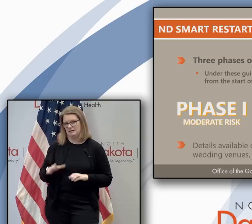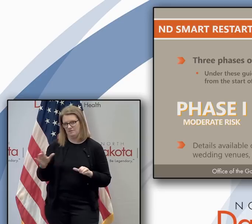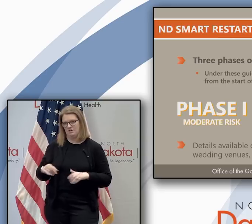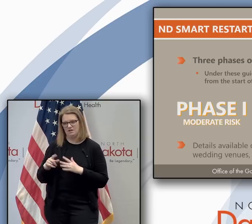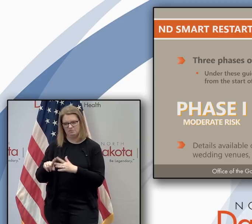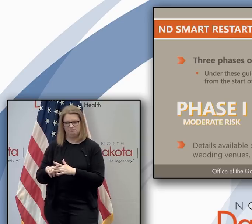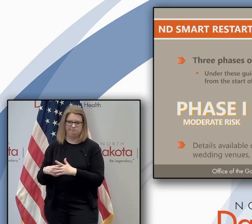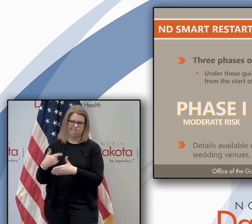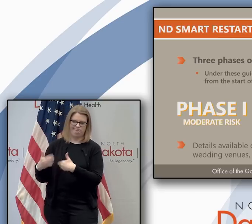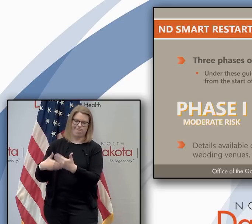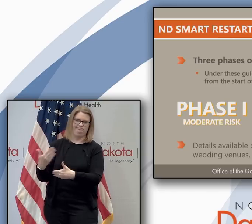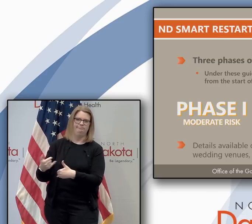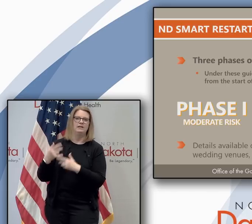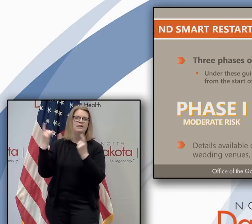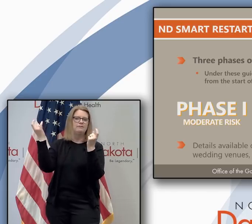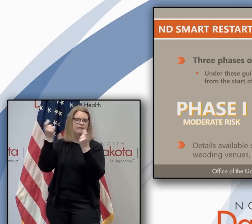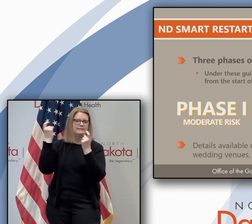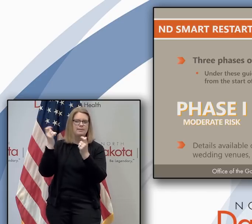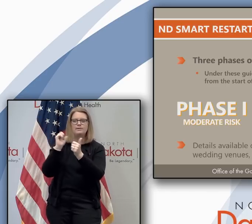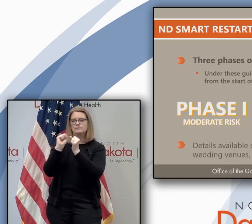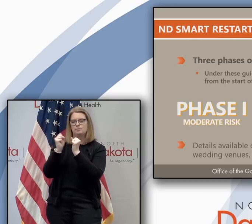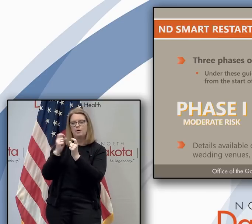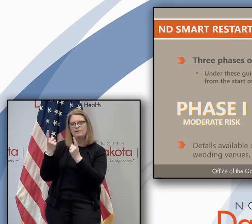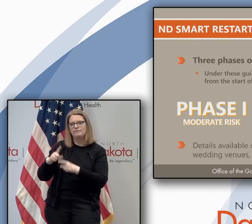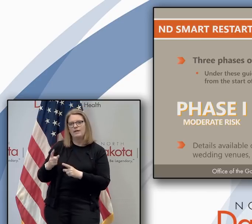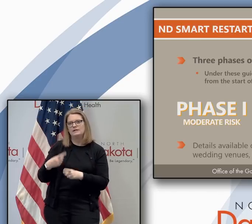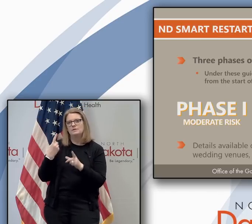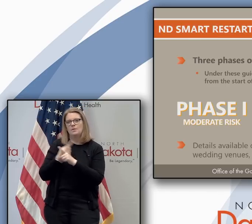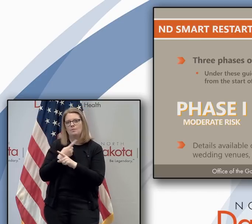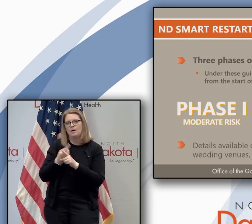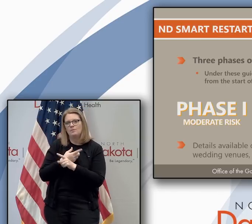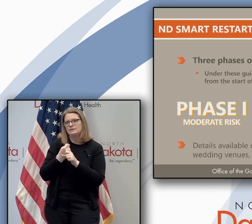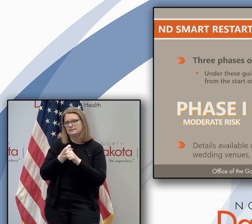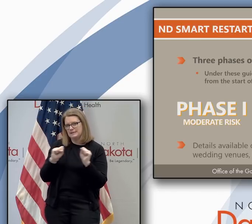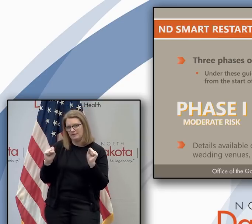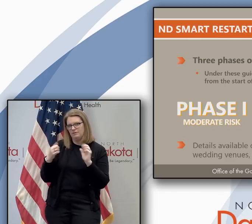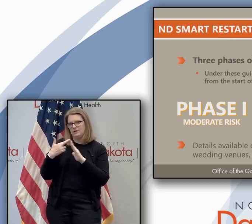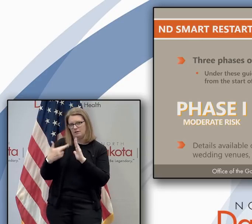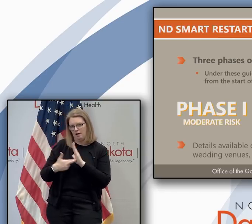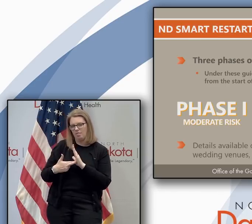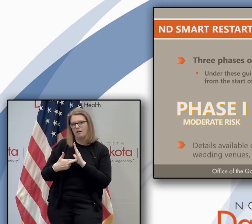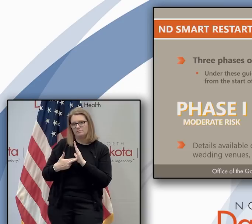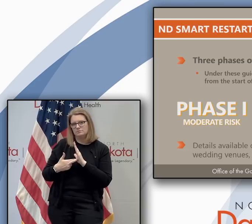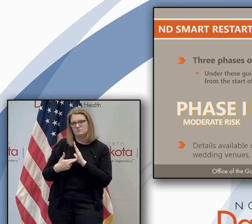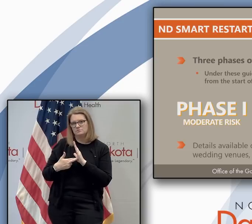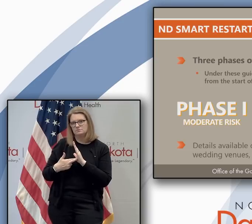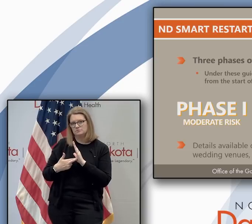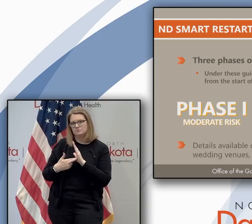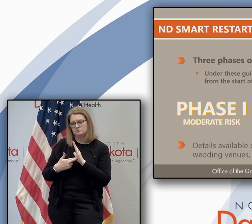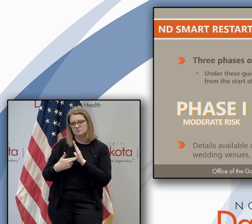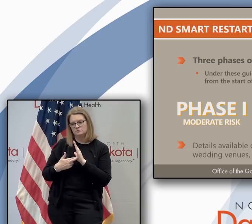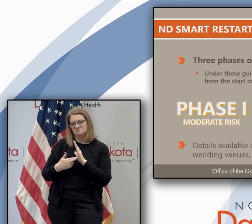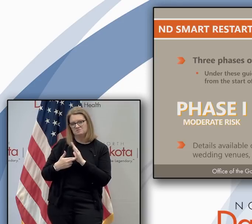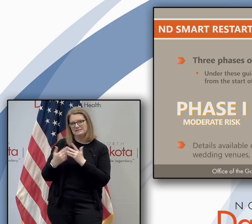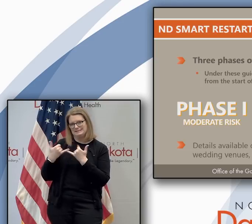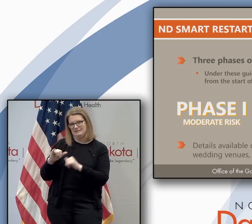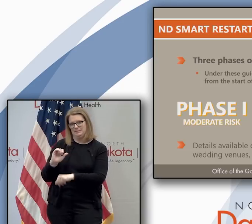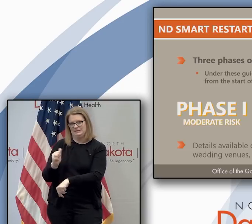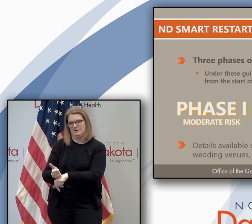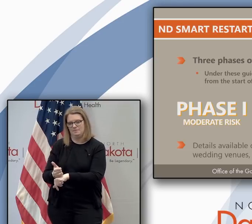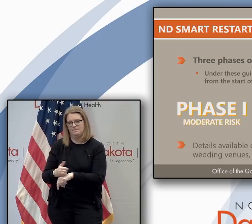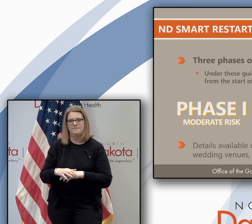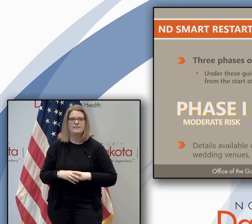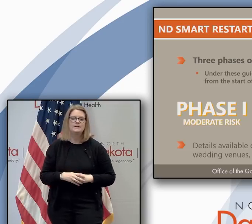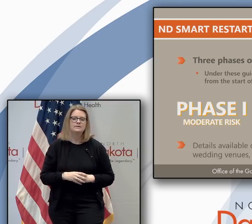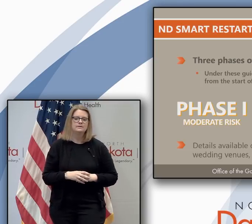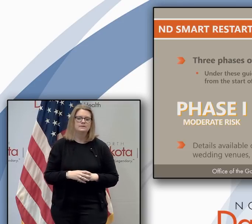resume. Festivals and sporting events where proper safety and guidelines would proceed. And again,